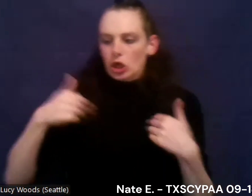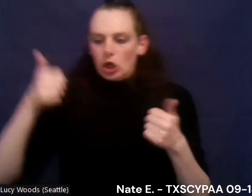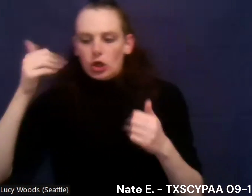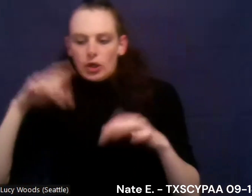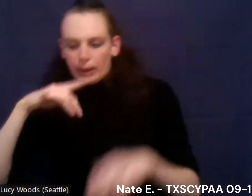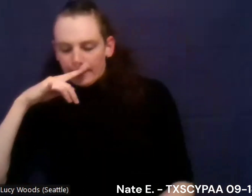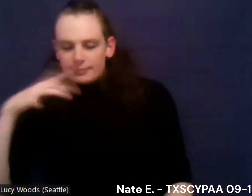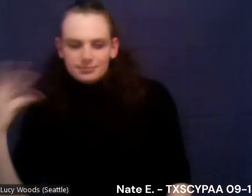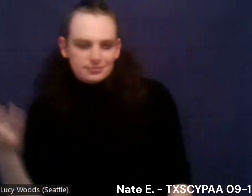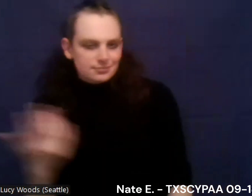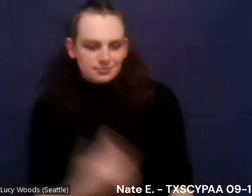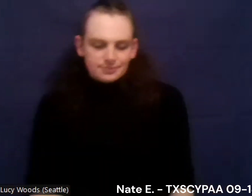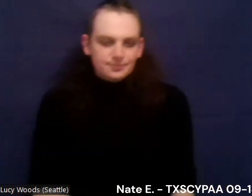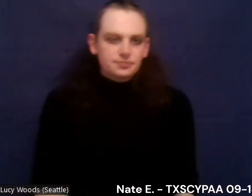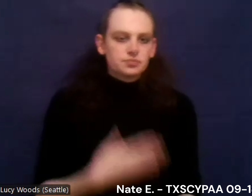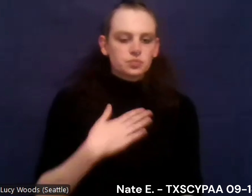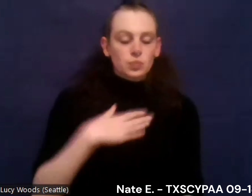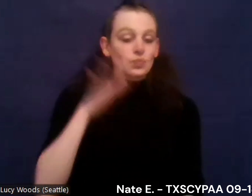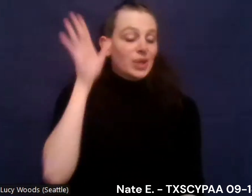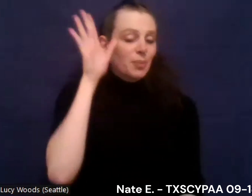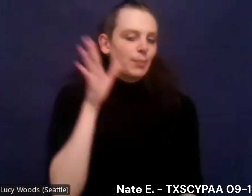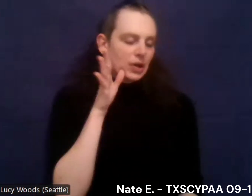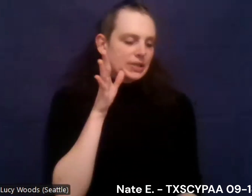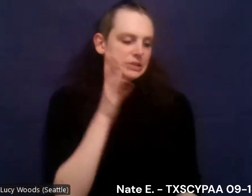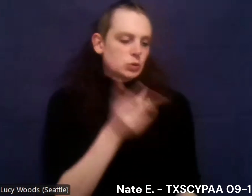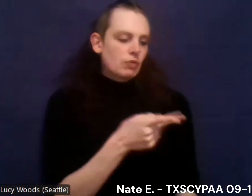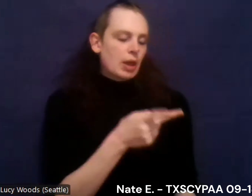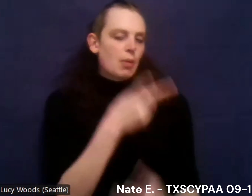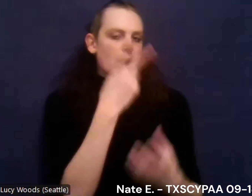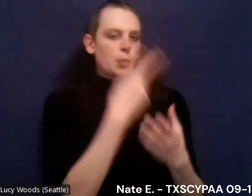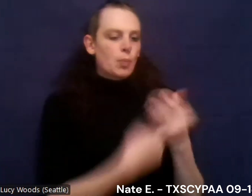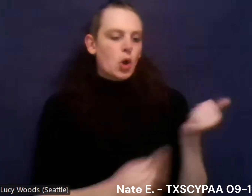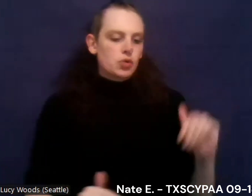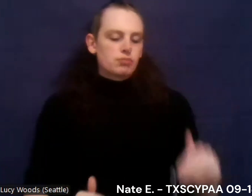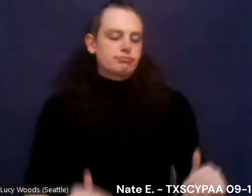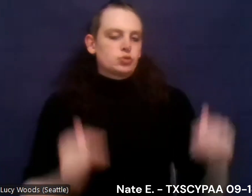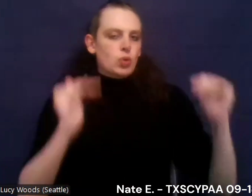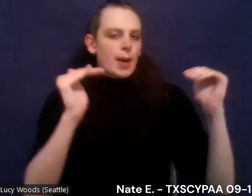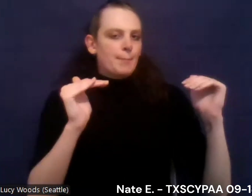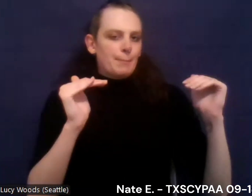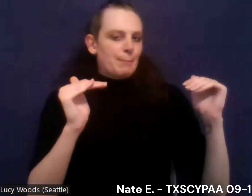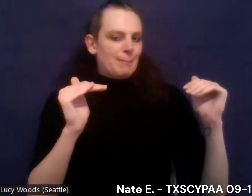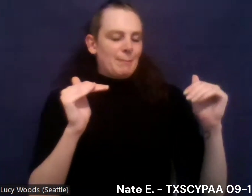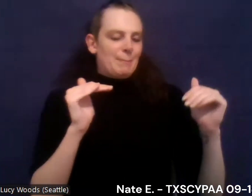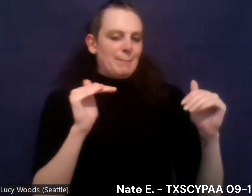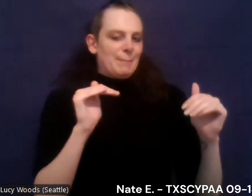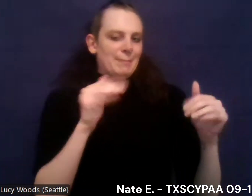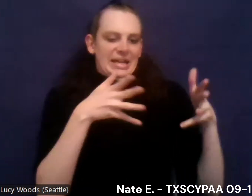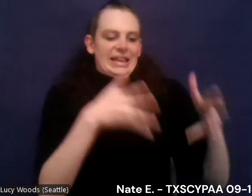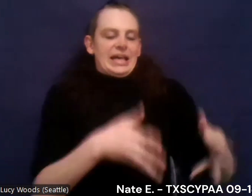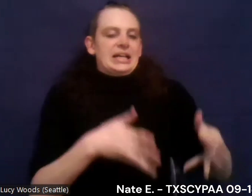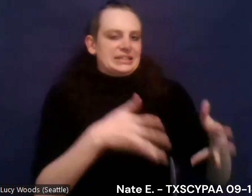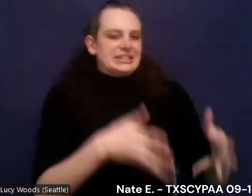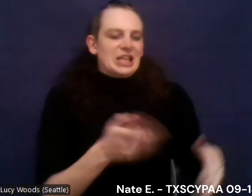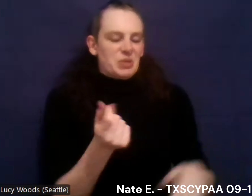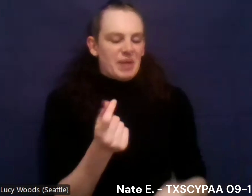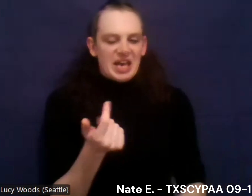were both raised in households where they didn't get what they needed, and they didn't have a lot to give